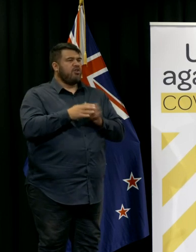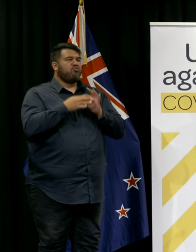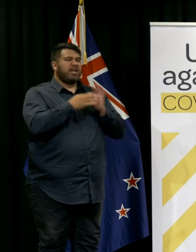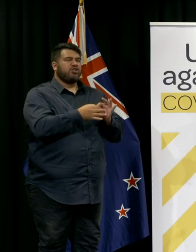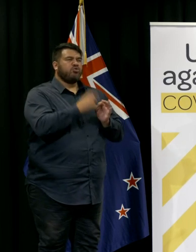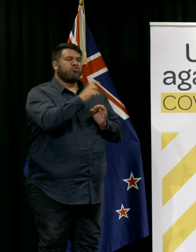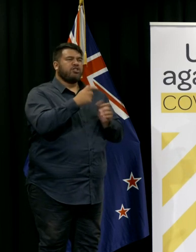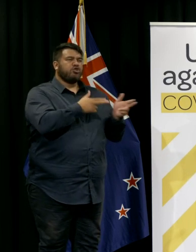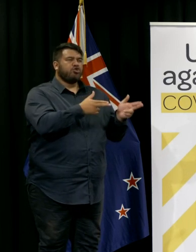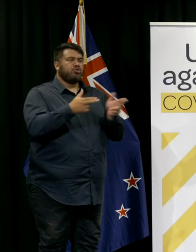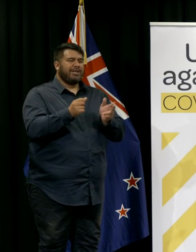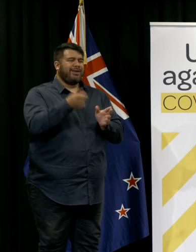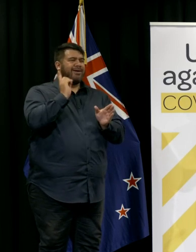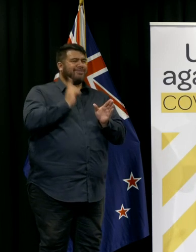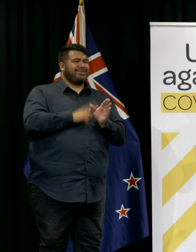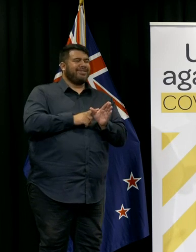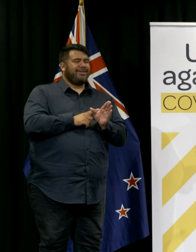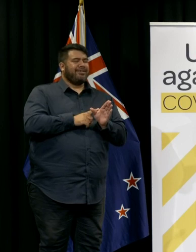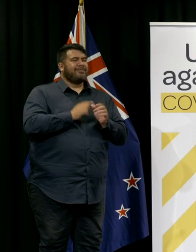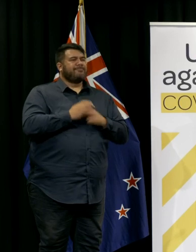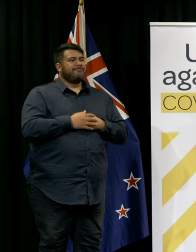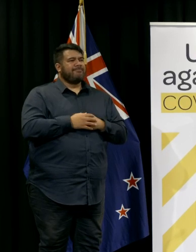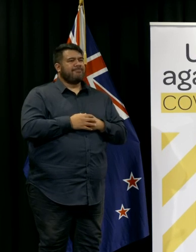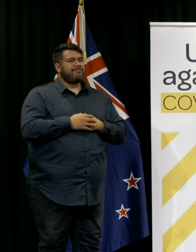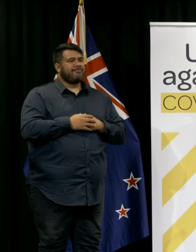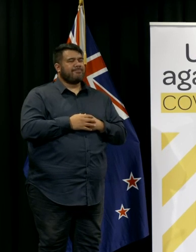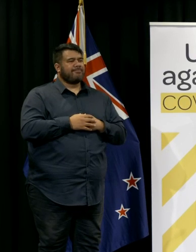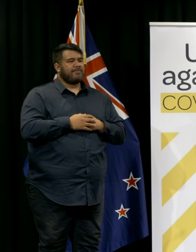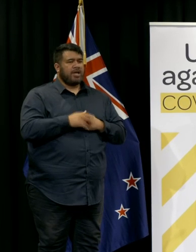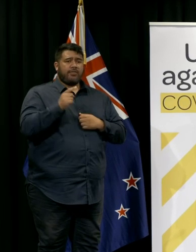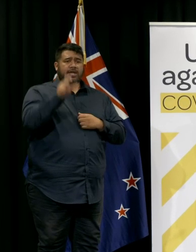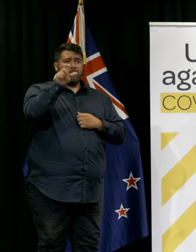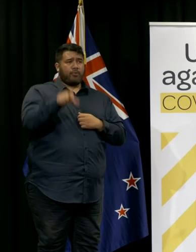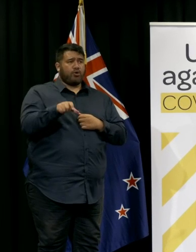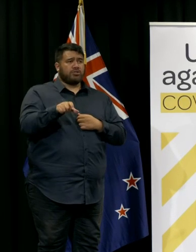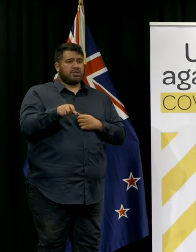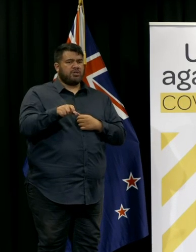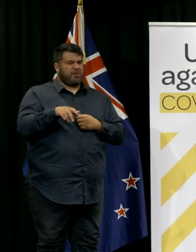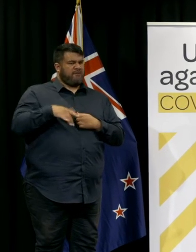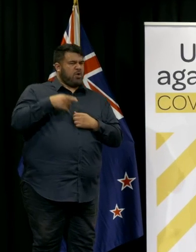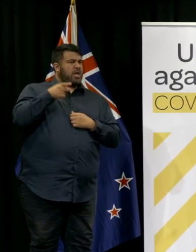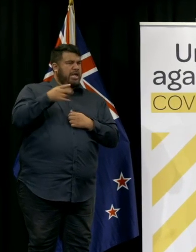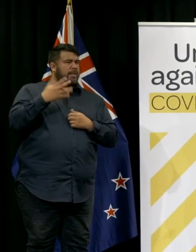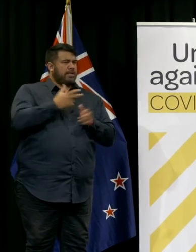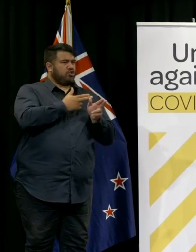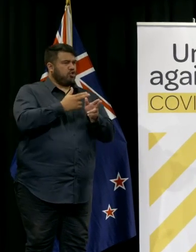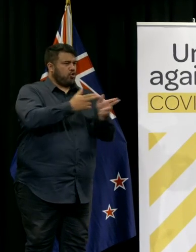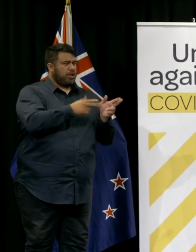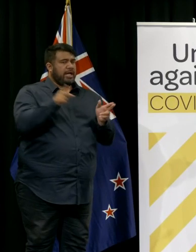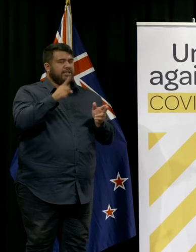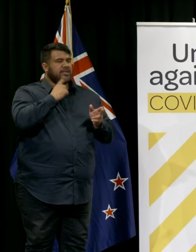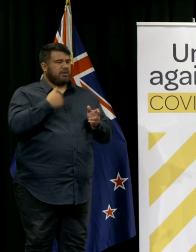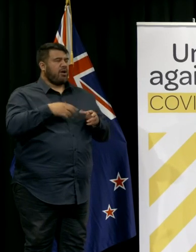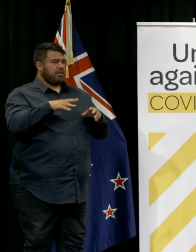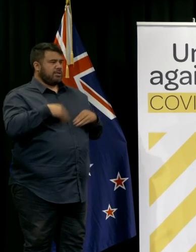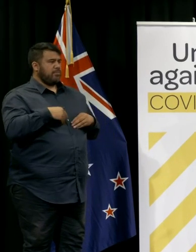and I have no doubt this plea will have an impact on all of you, and it